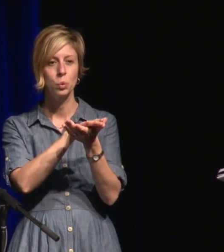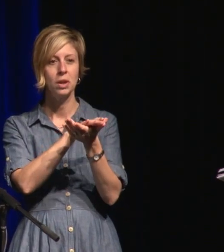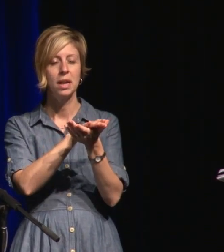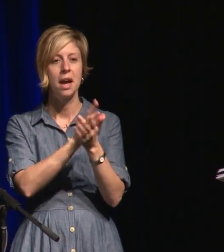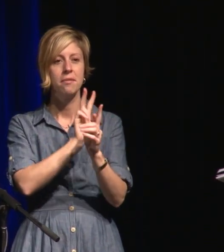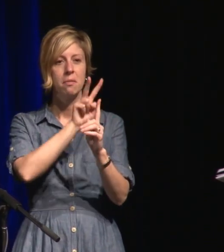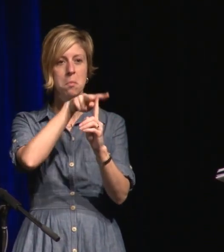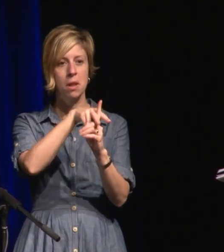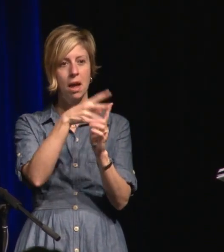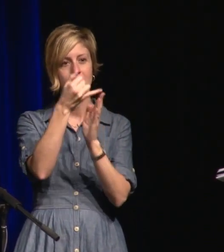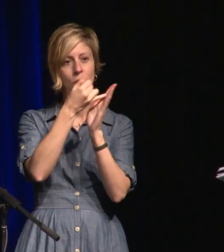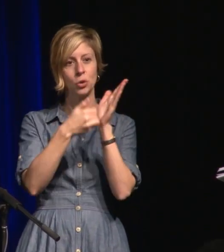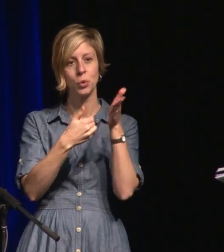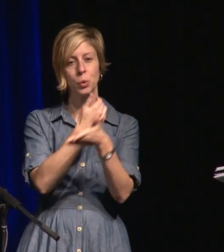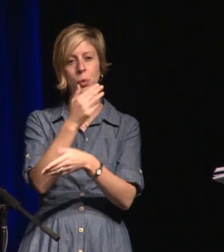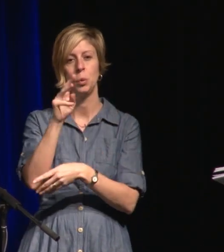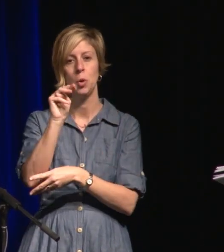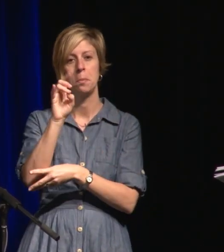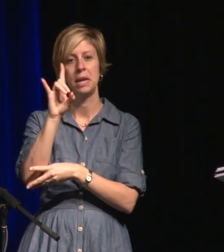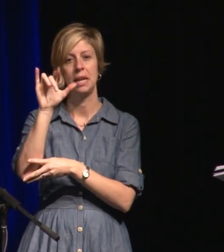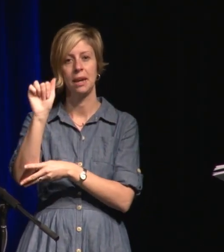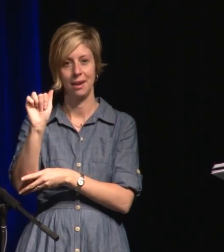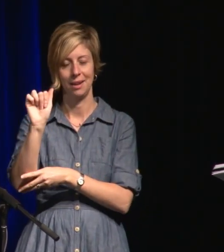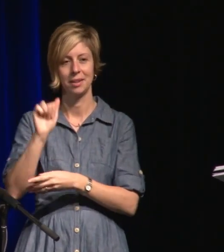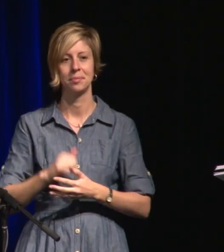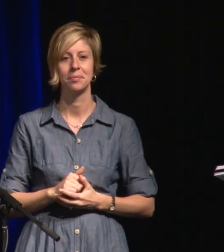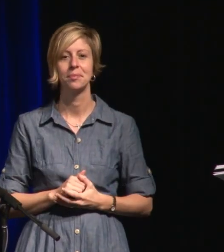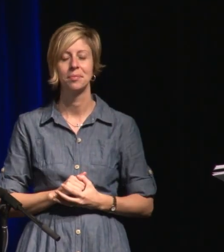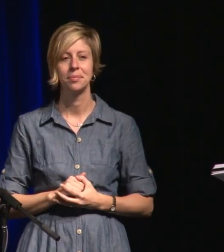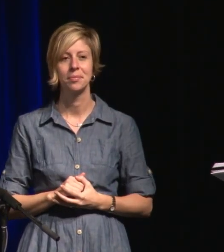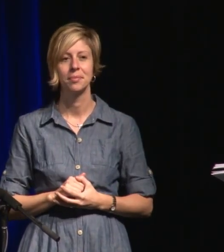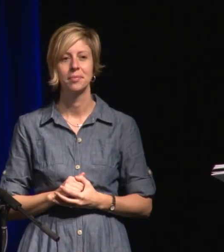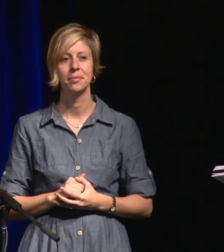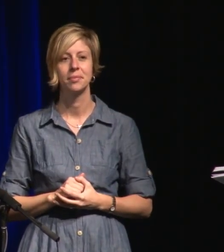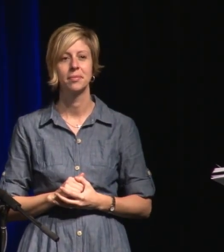and New Media for the certificate